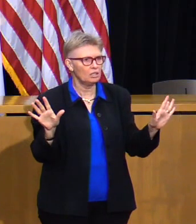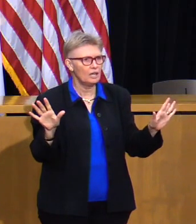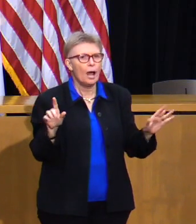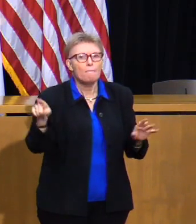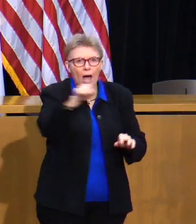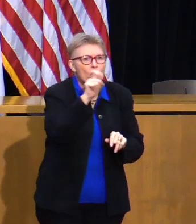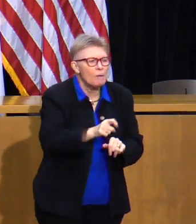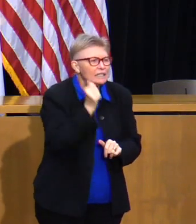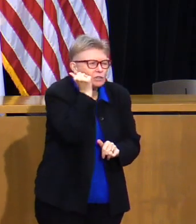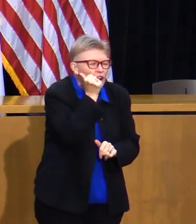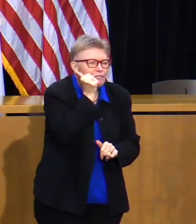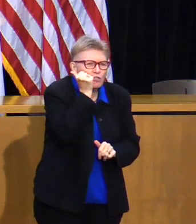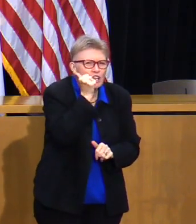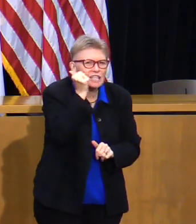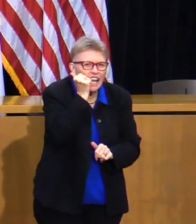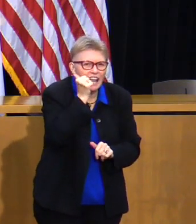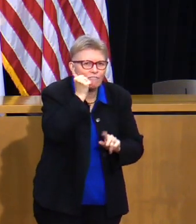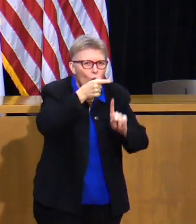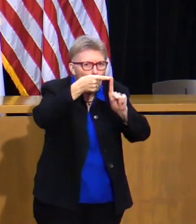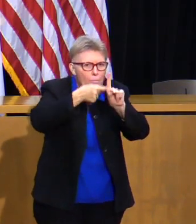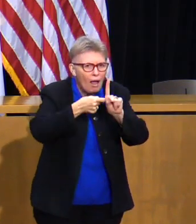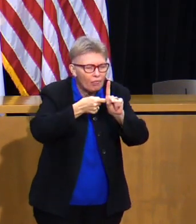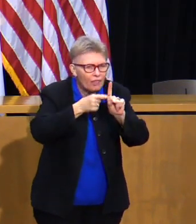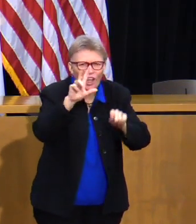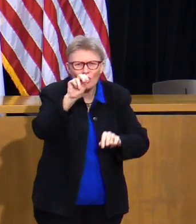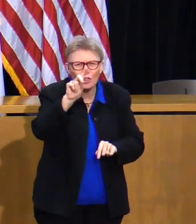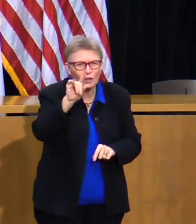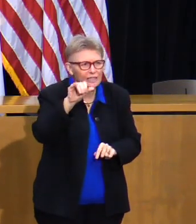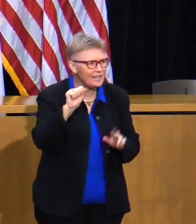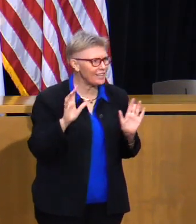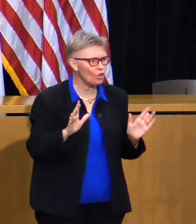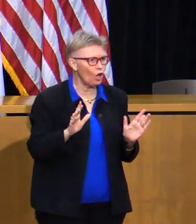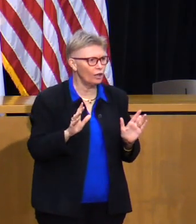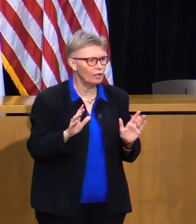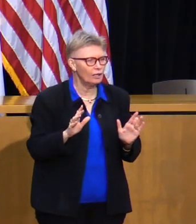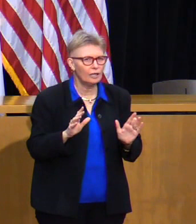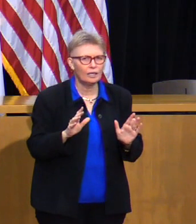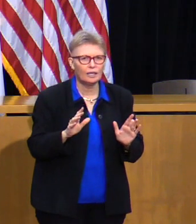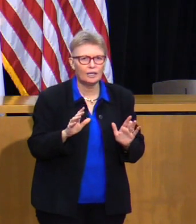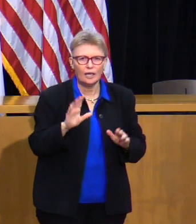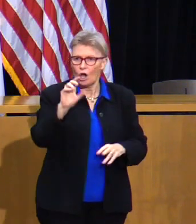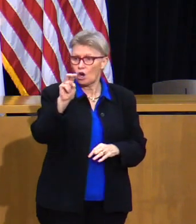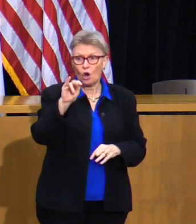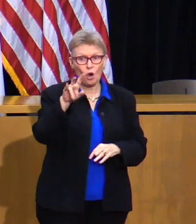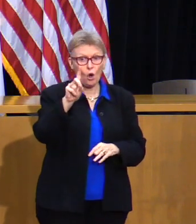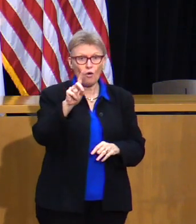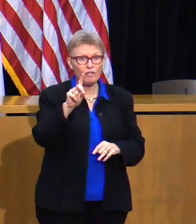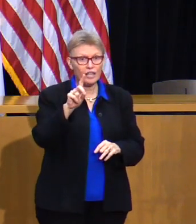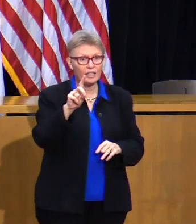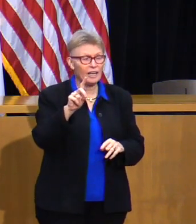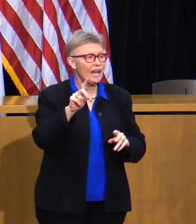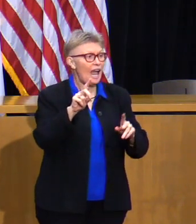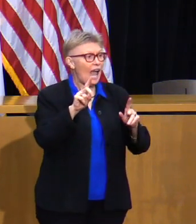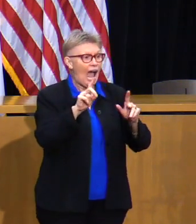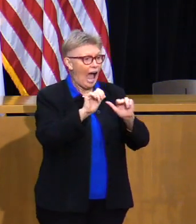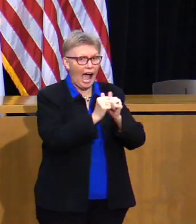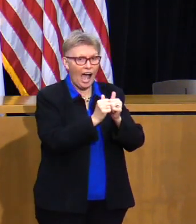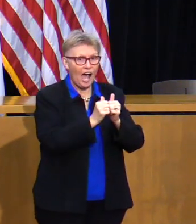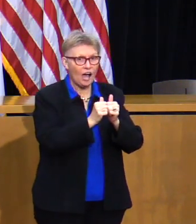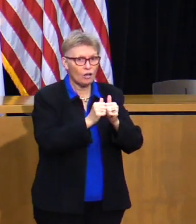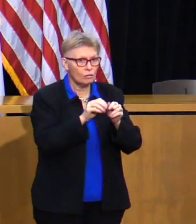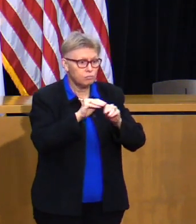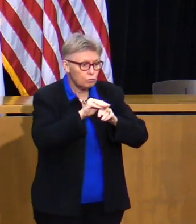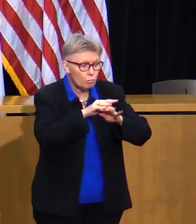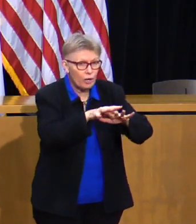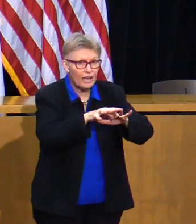Religiously wear them for 30 days. The virus can't survive unless it can jump from